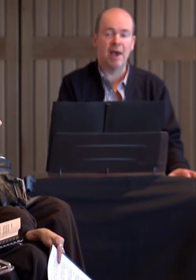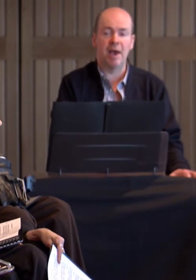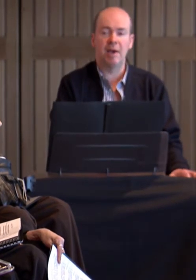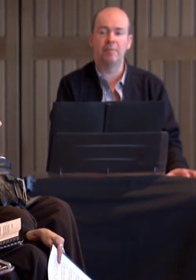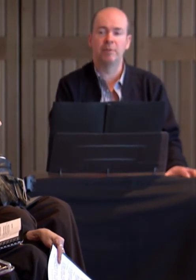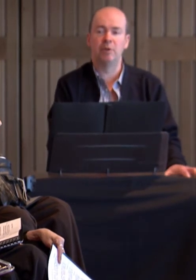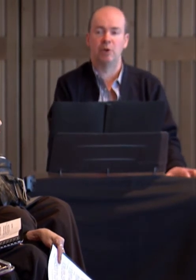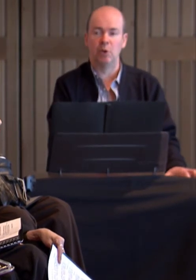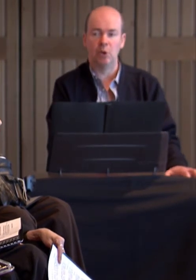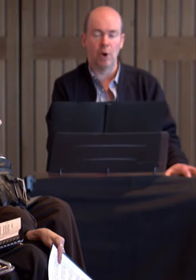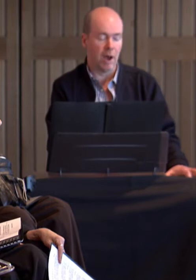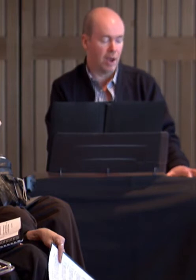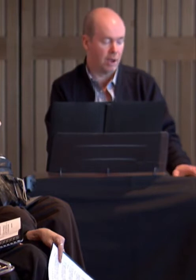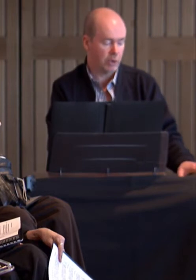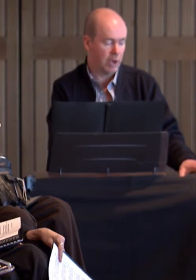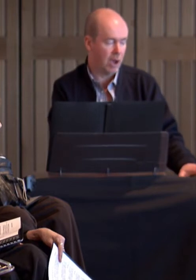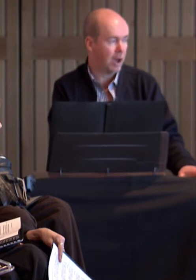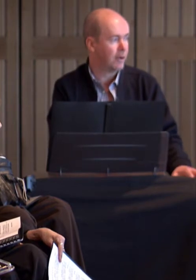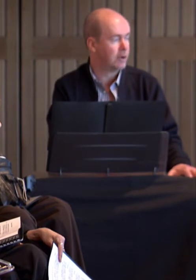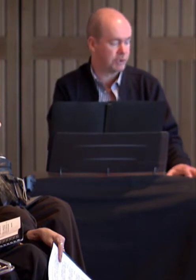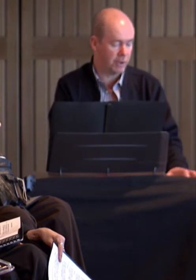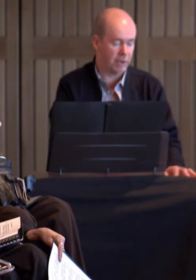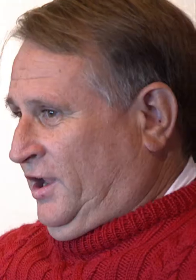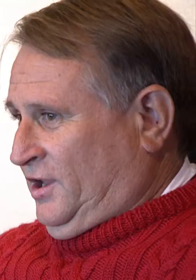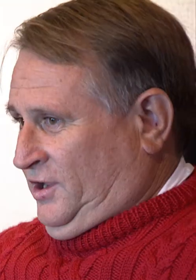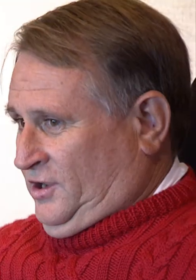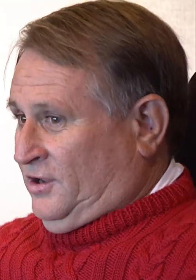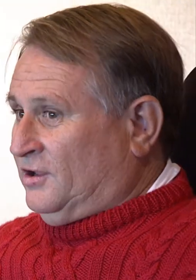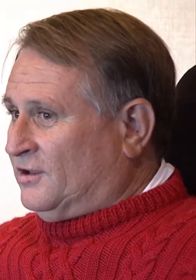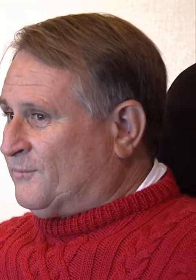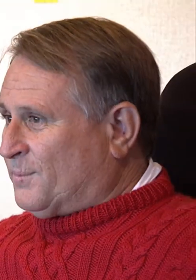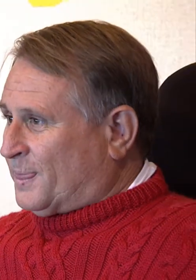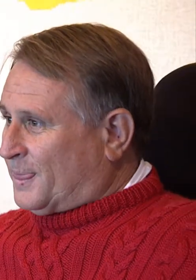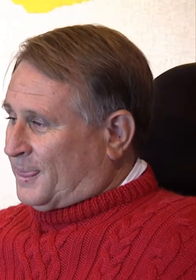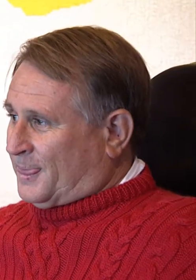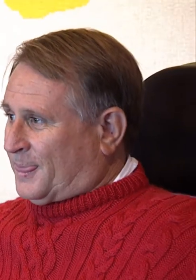I am, you are, we are Australian.